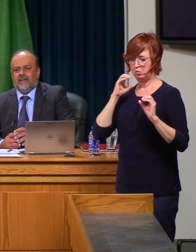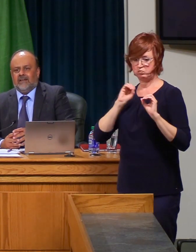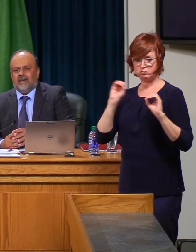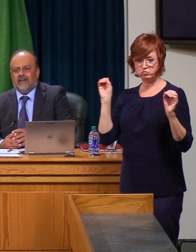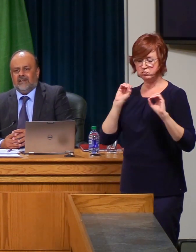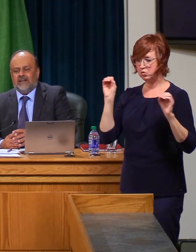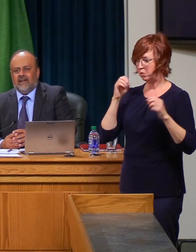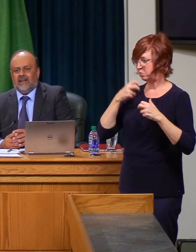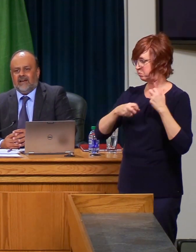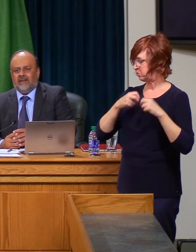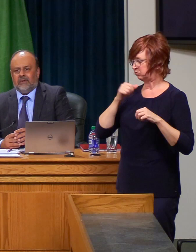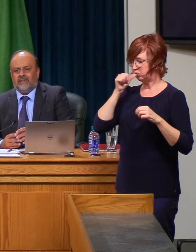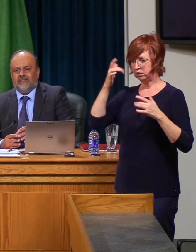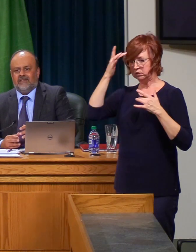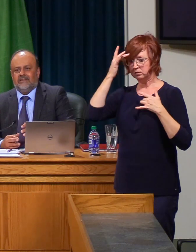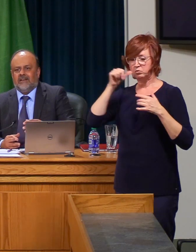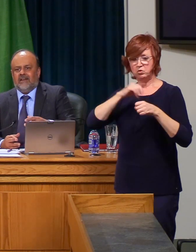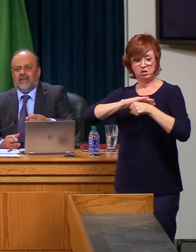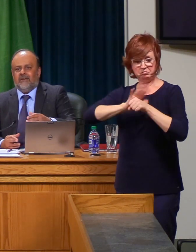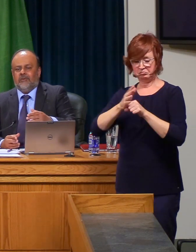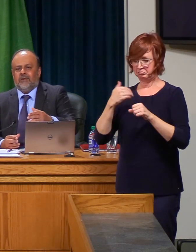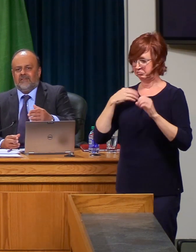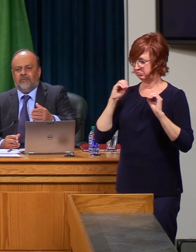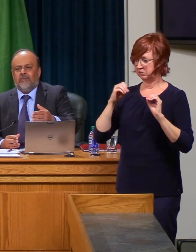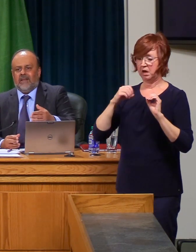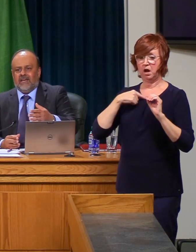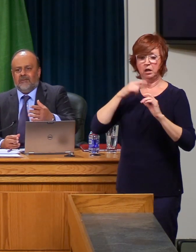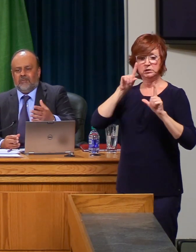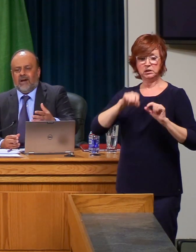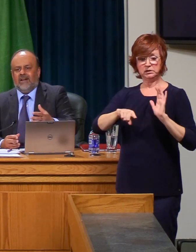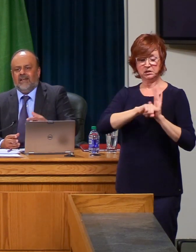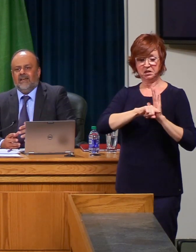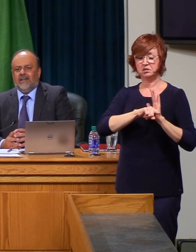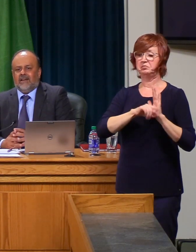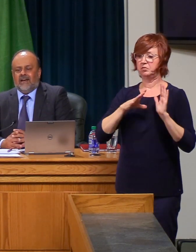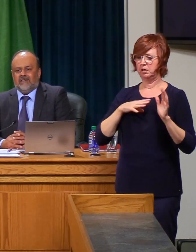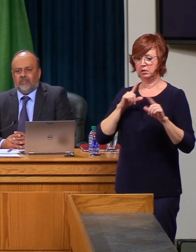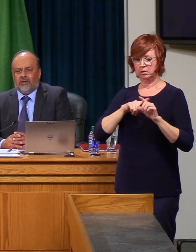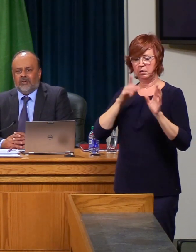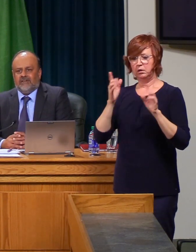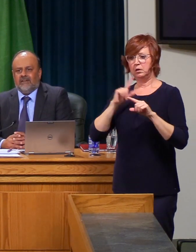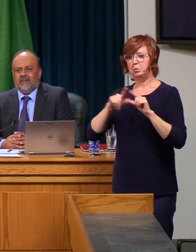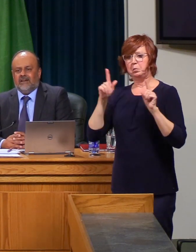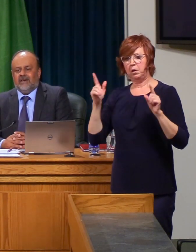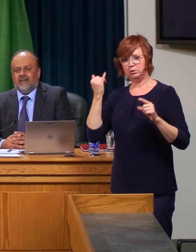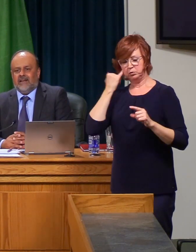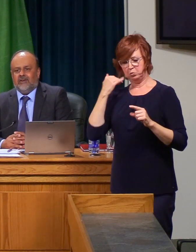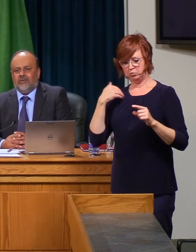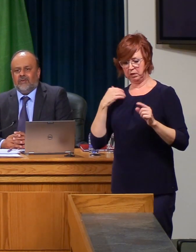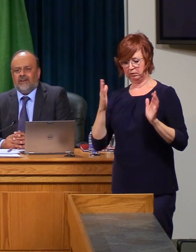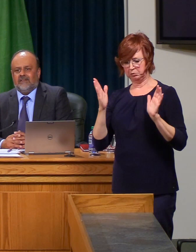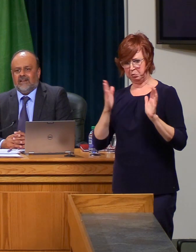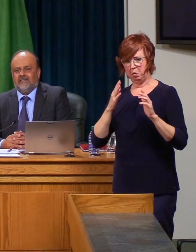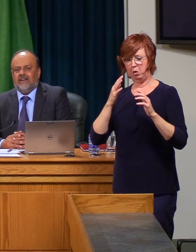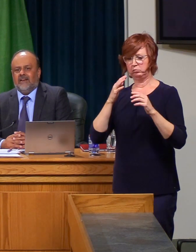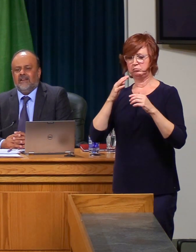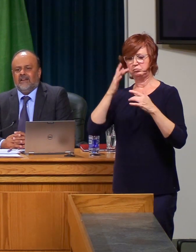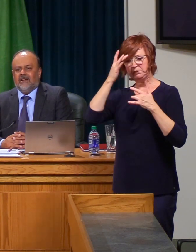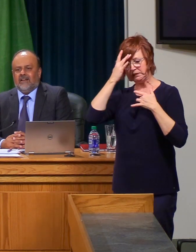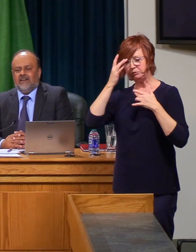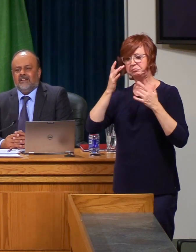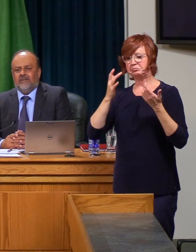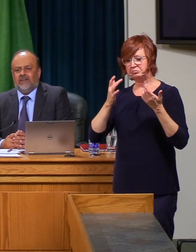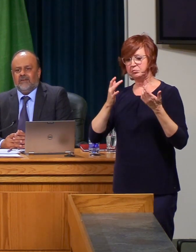notify the airline passengers. If you were symptomatic, even mildly, as a precaution, that notification is